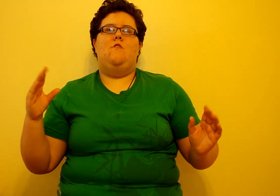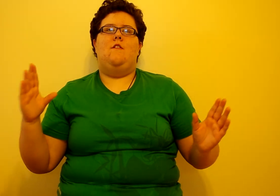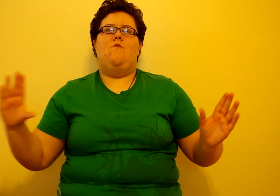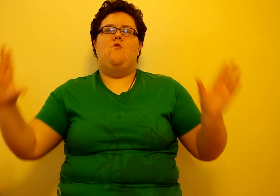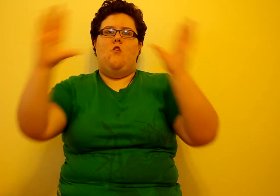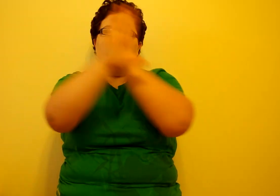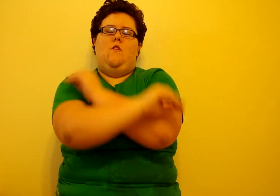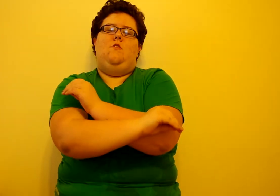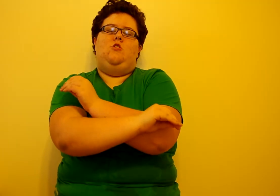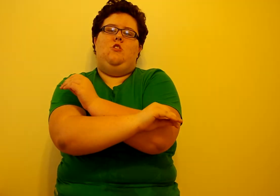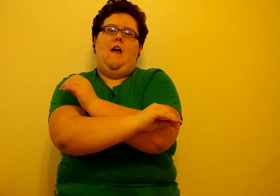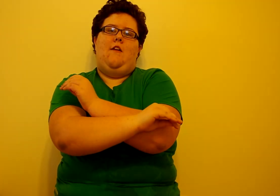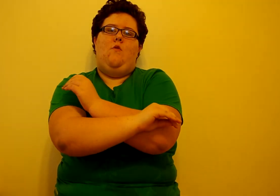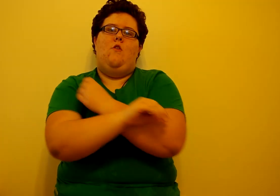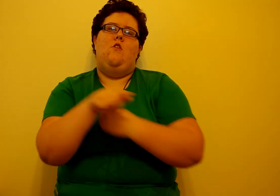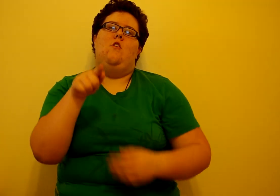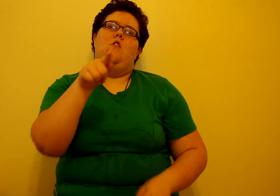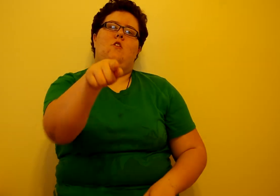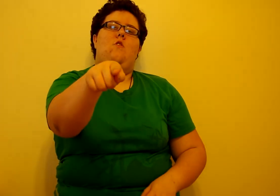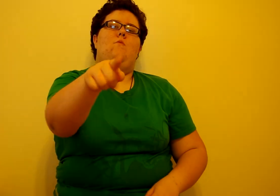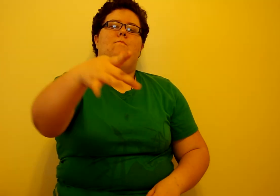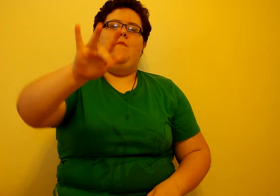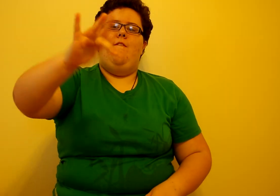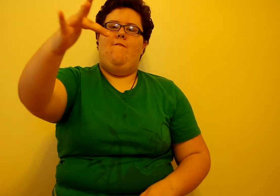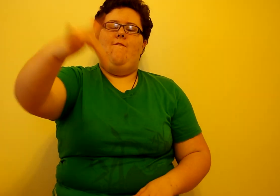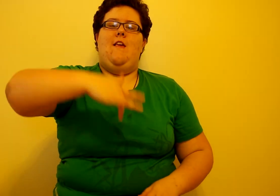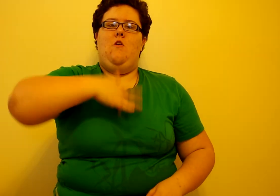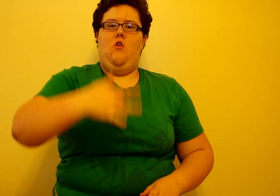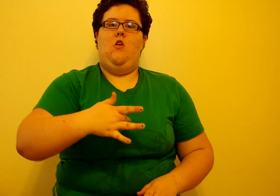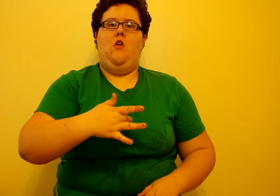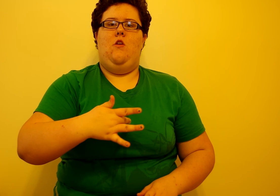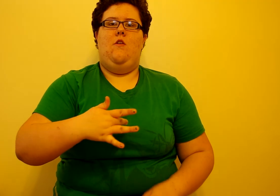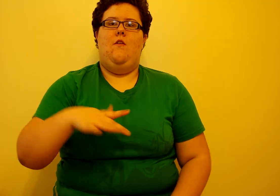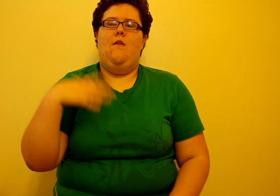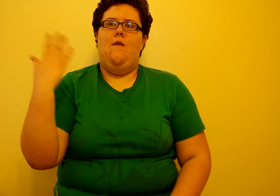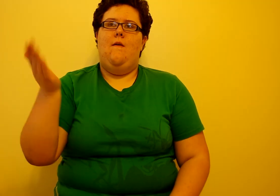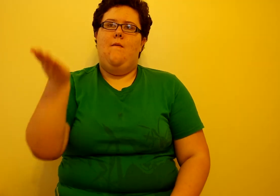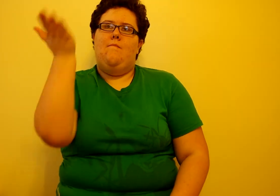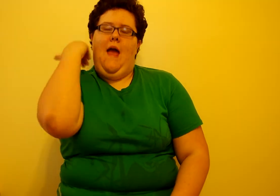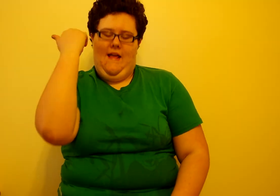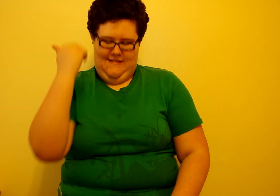sign for dark, so I used shadow. You feel past.